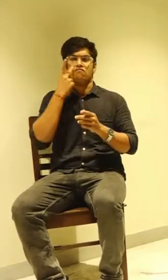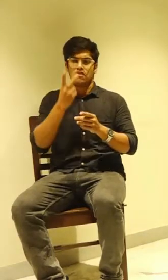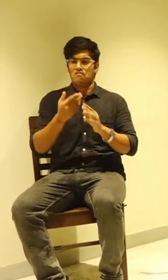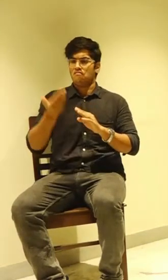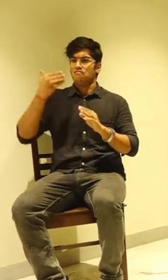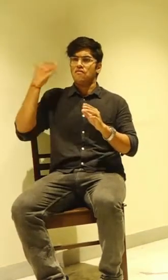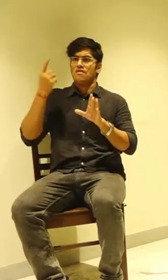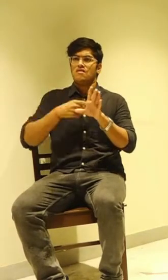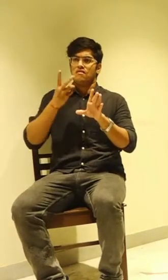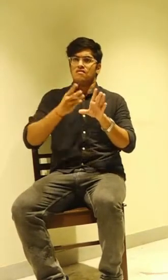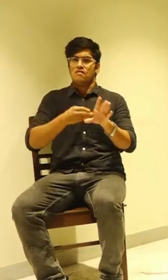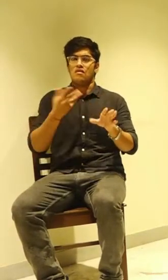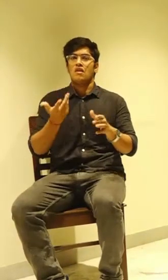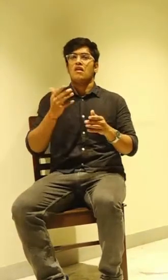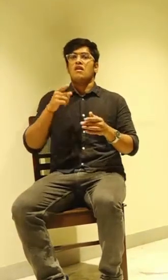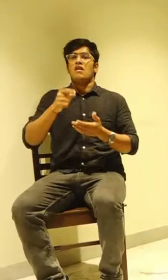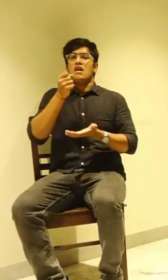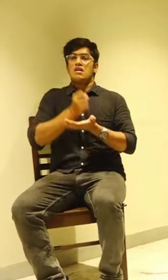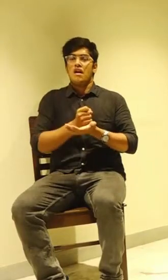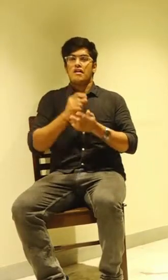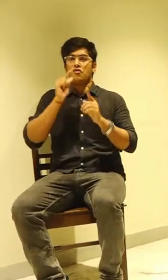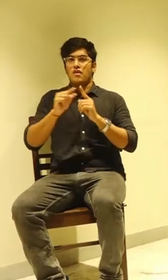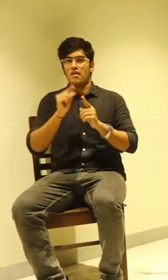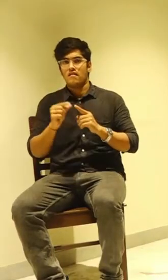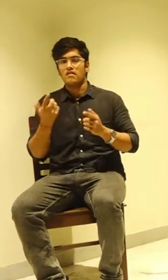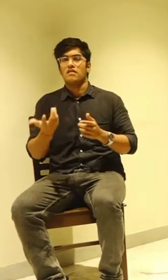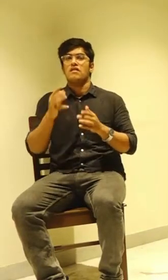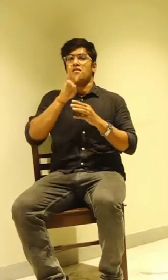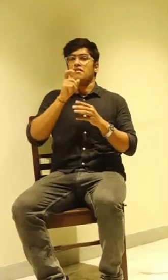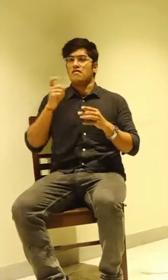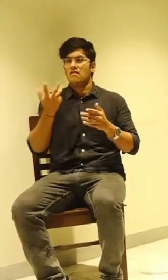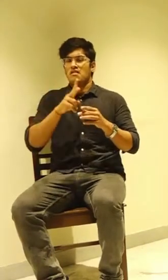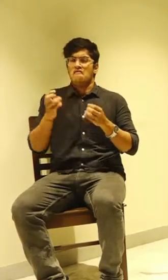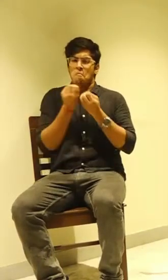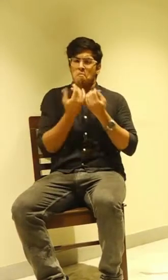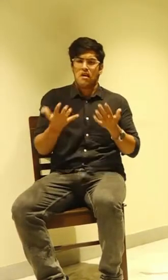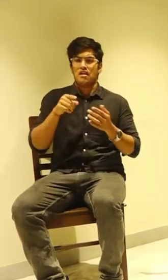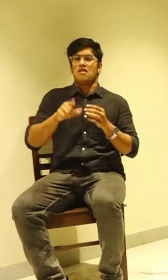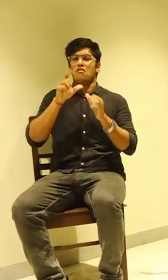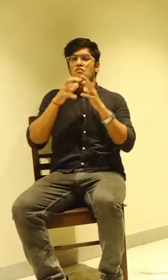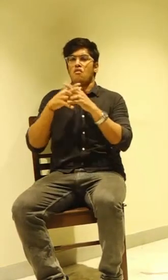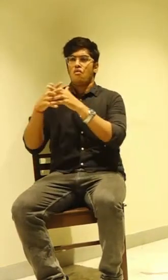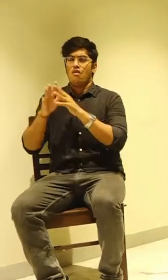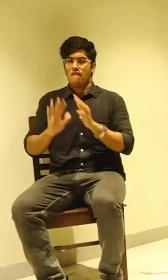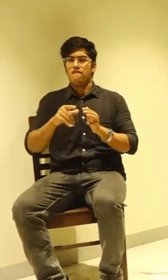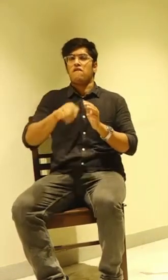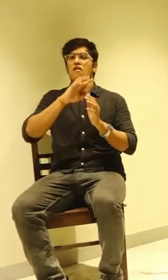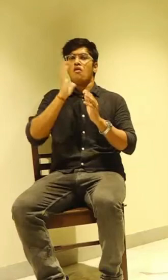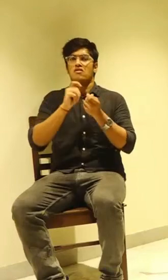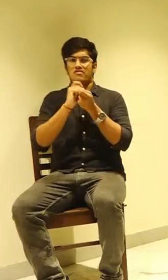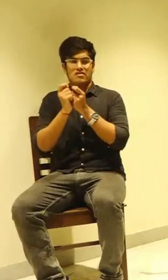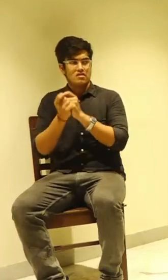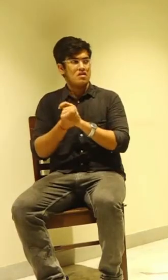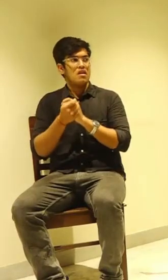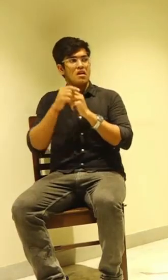years, ever since the right to privacy, decriminalization of homosexuality, before that and since, how the fulcrum and the basis was Article